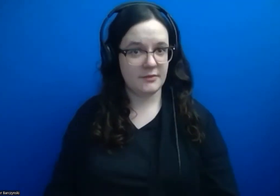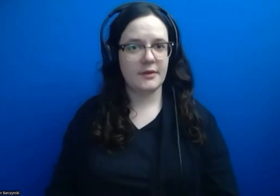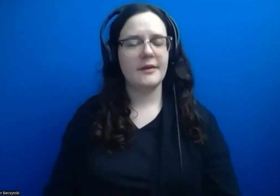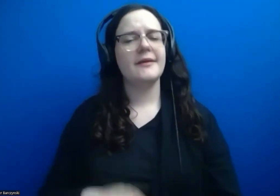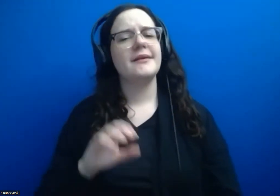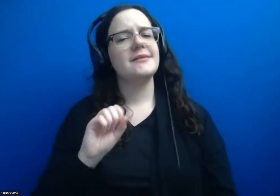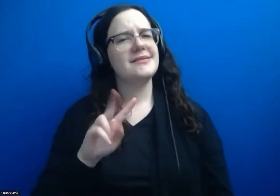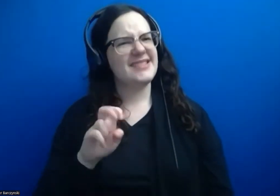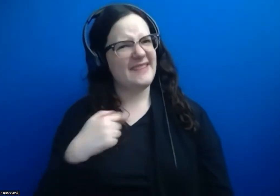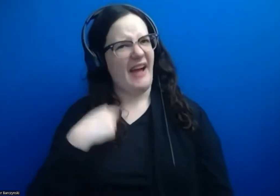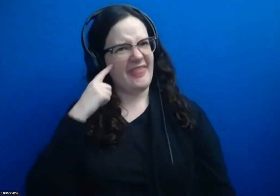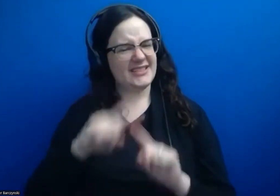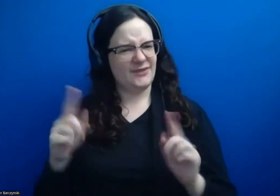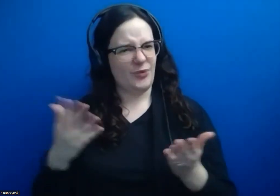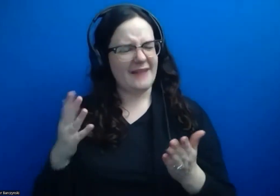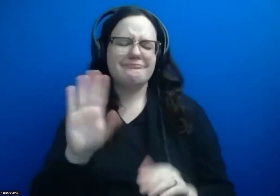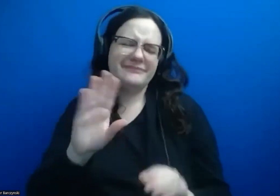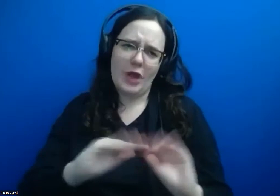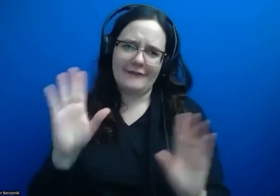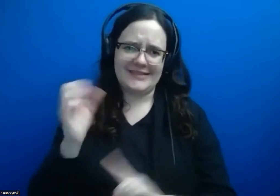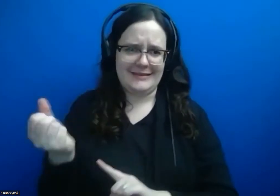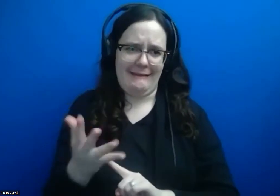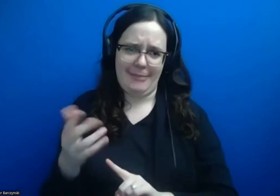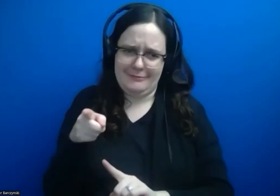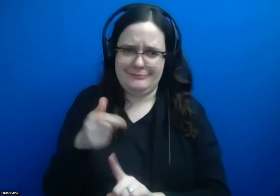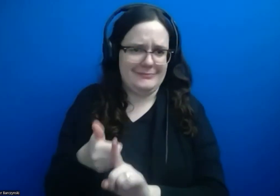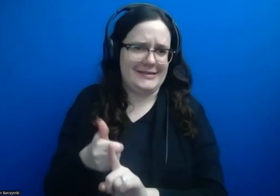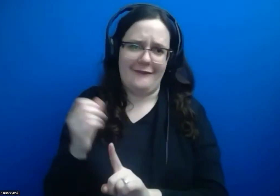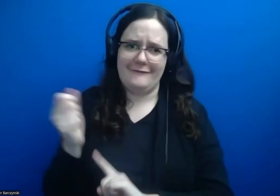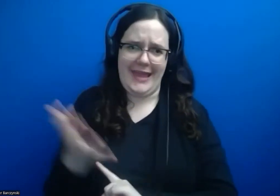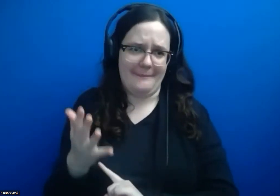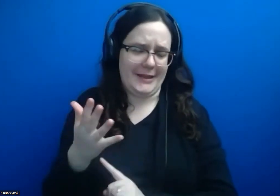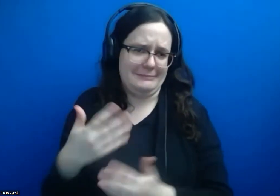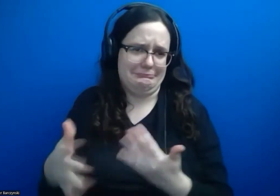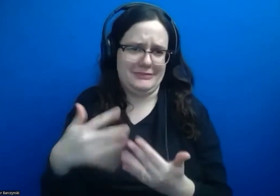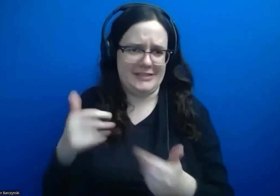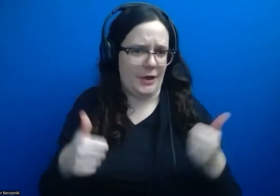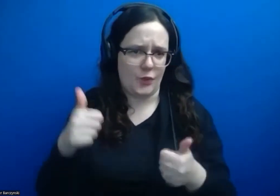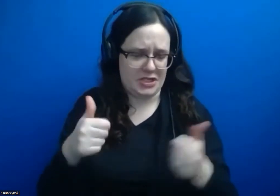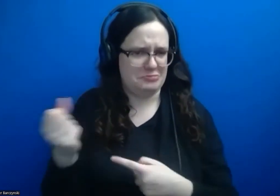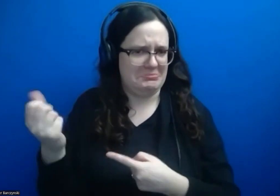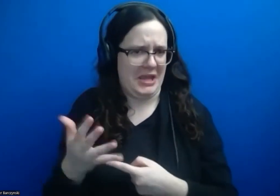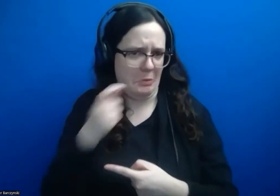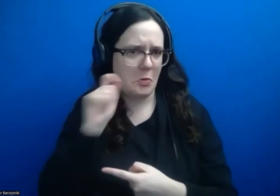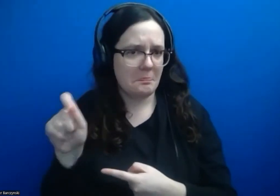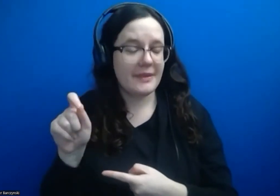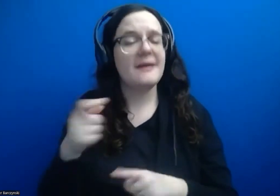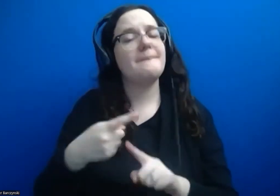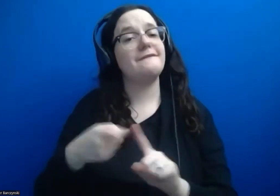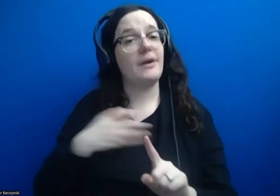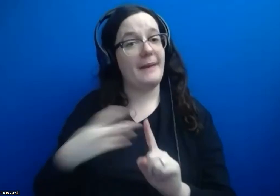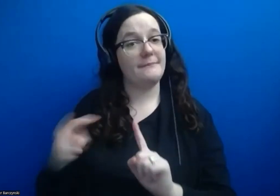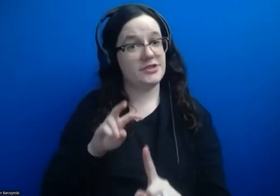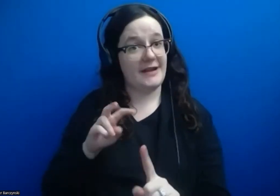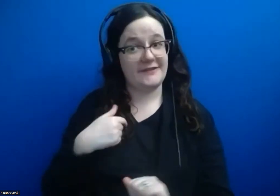obviously gambling is gambling no matter what, but at least from my perspective, I mean, I always saw